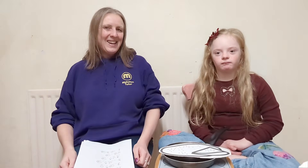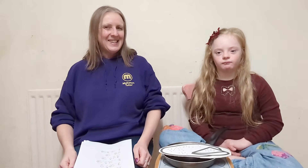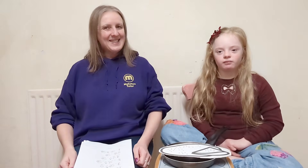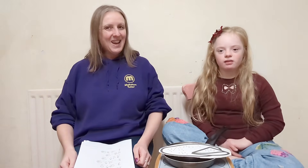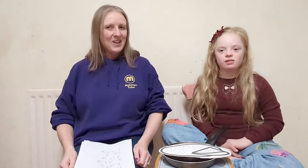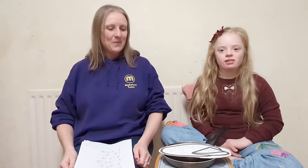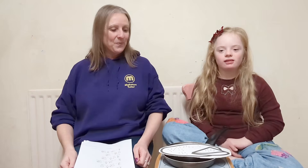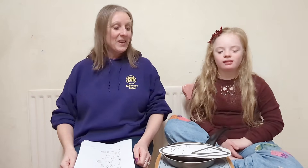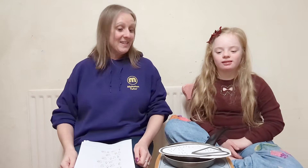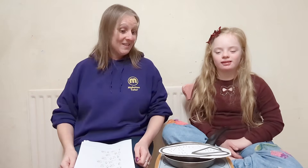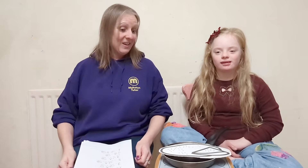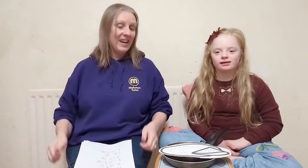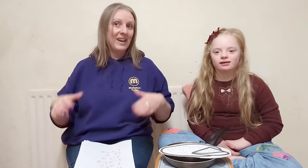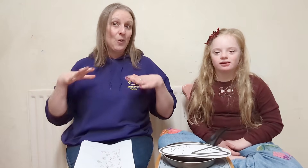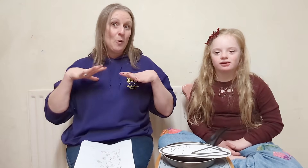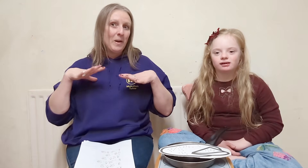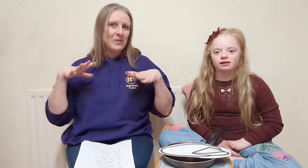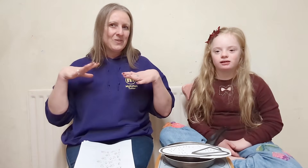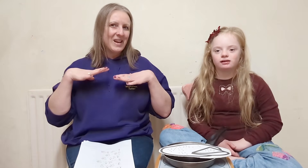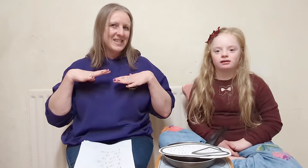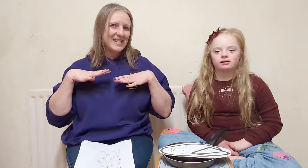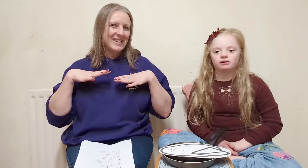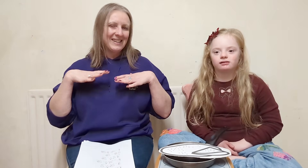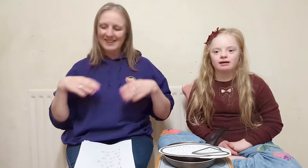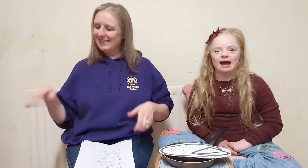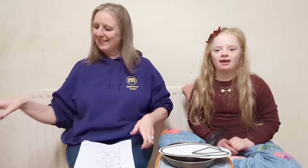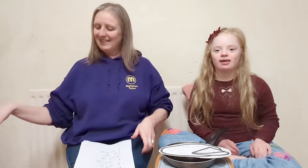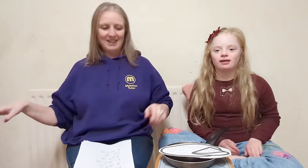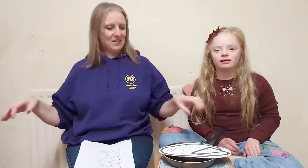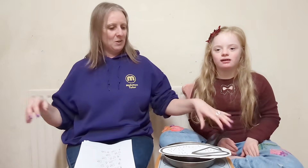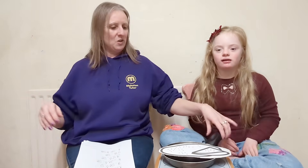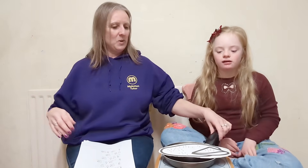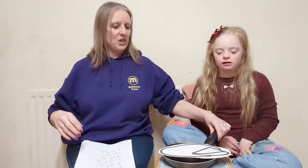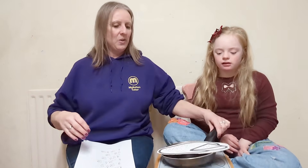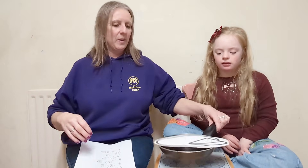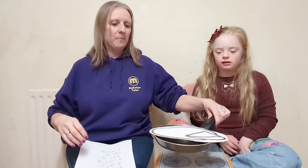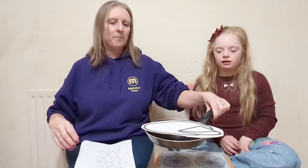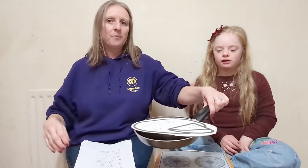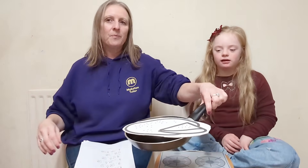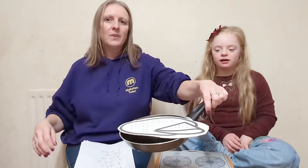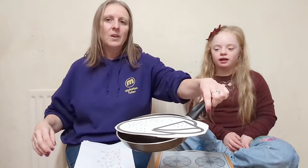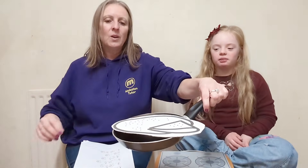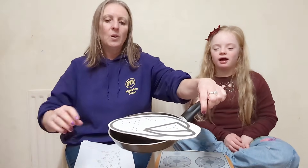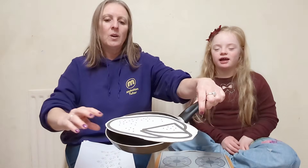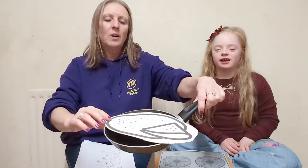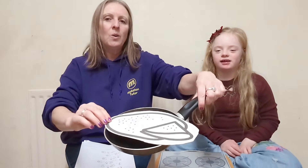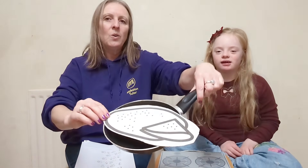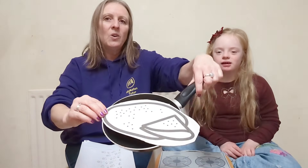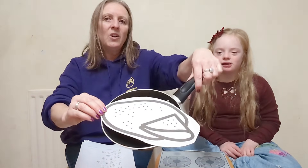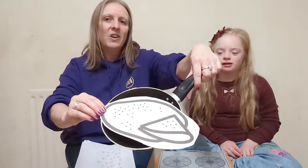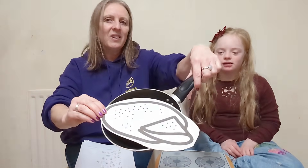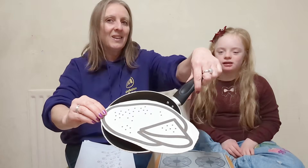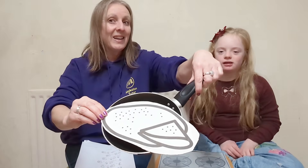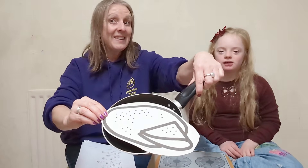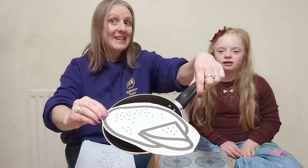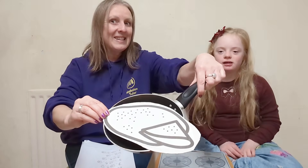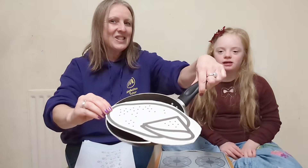Okay, so it's looking almost ready. Yes. Should we show them? Is it okay? Oh, look, looking